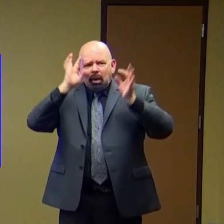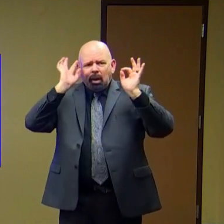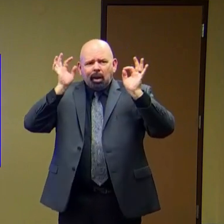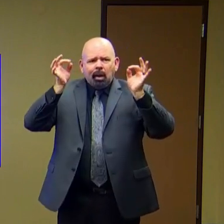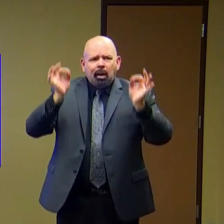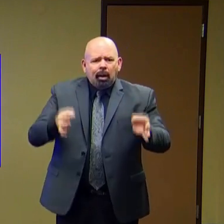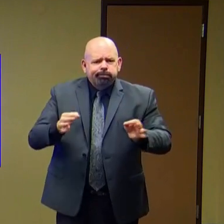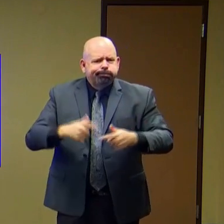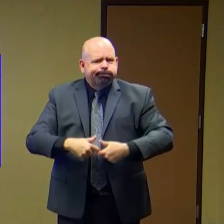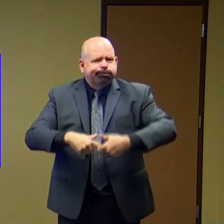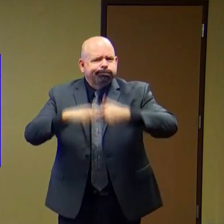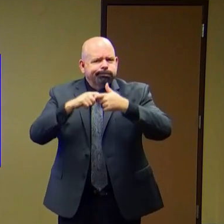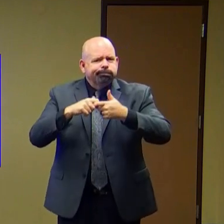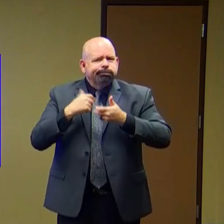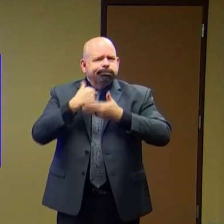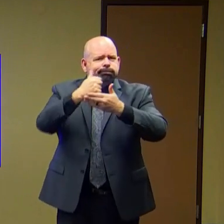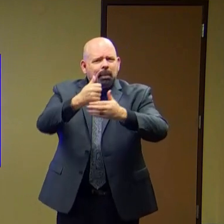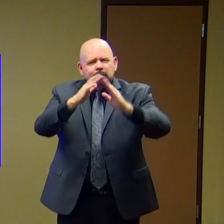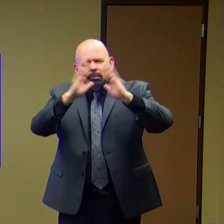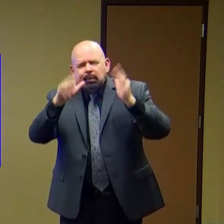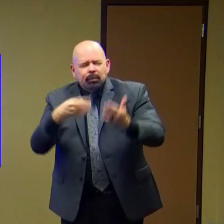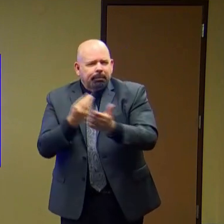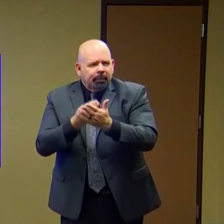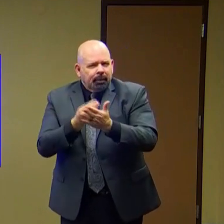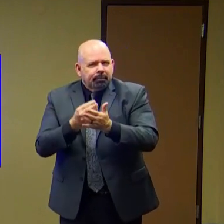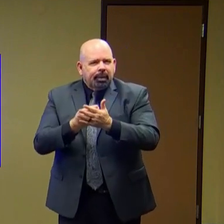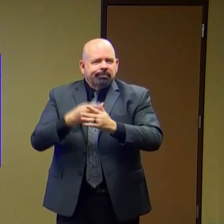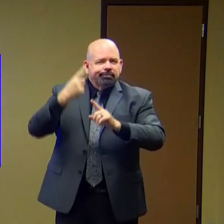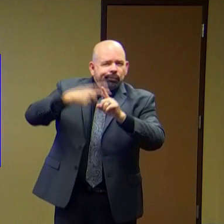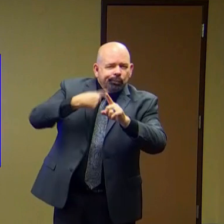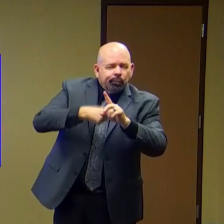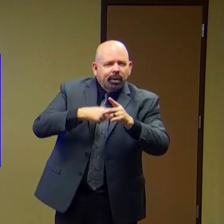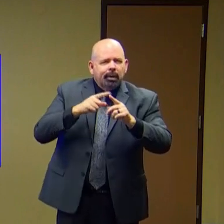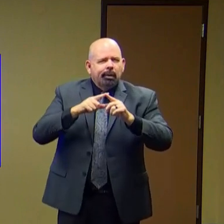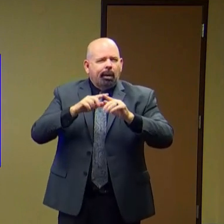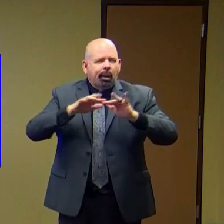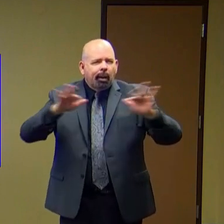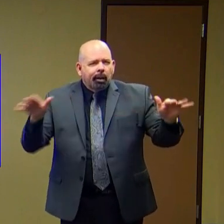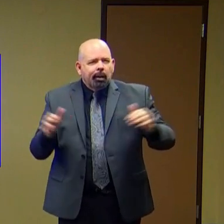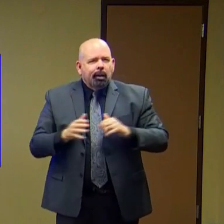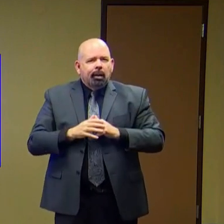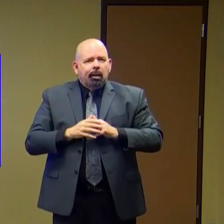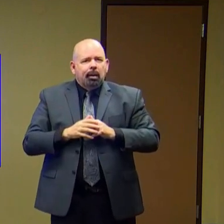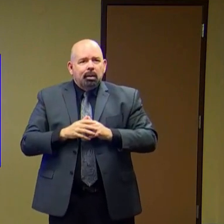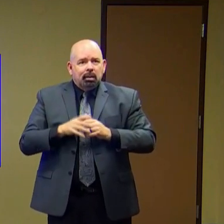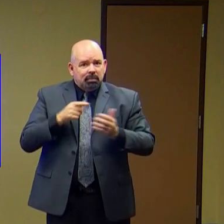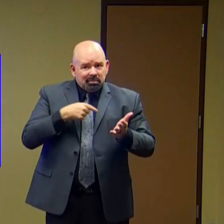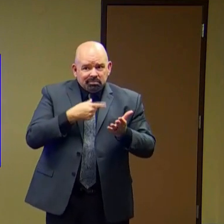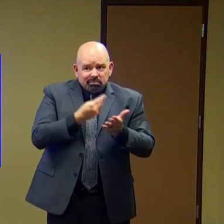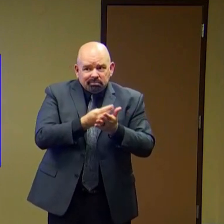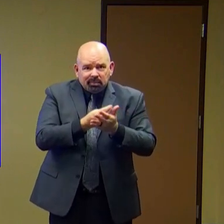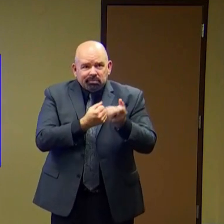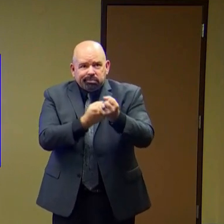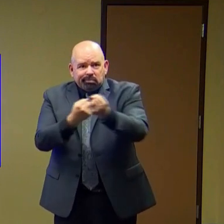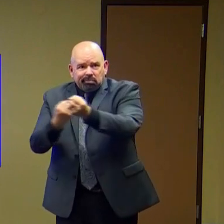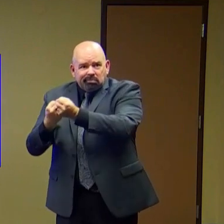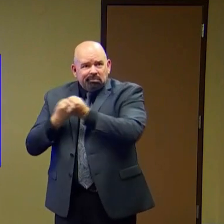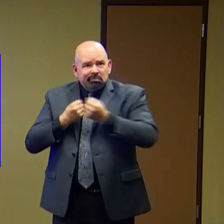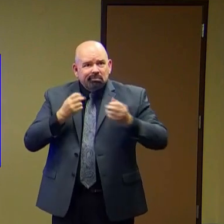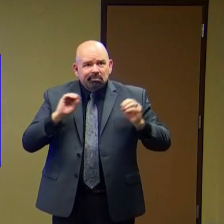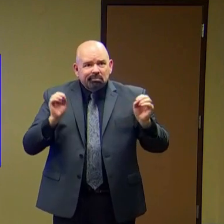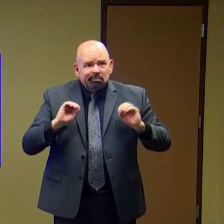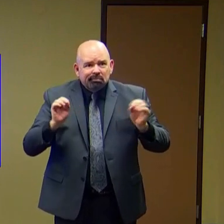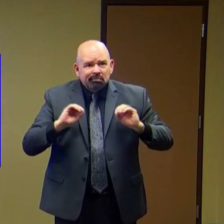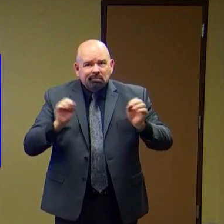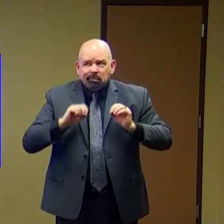and said he will not reinstitute those negotiations. So there won't be additional relief as we had